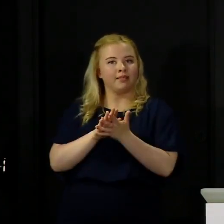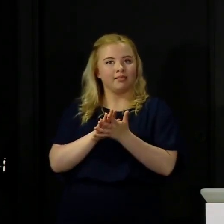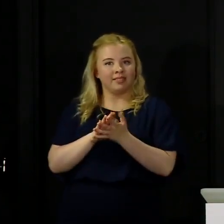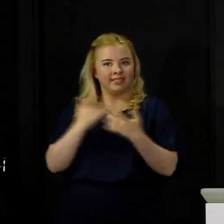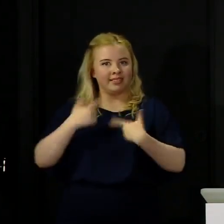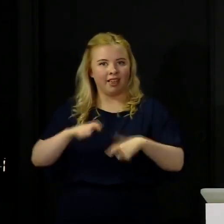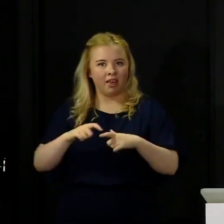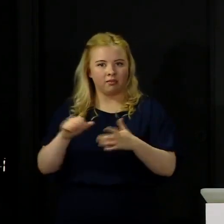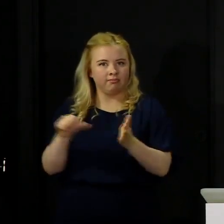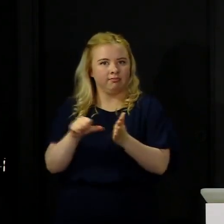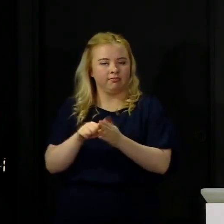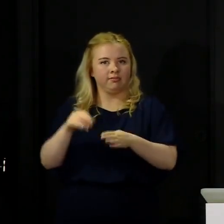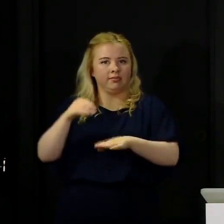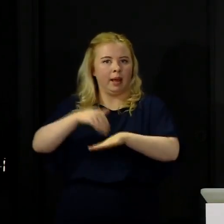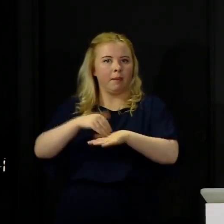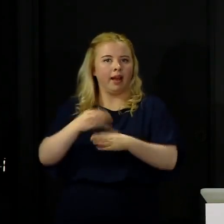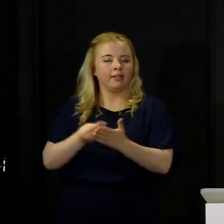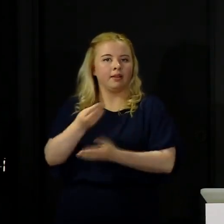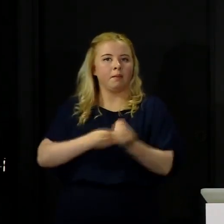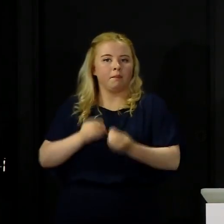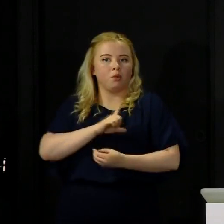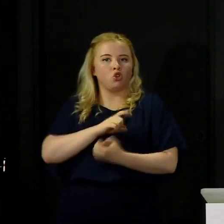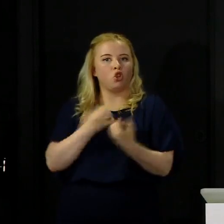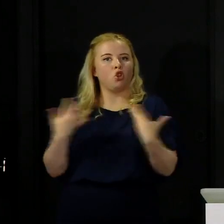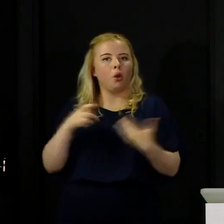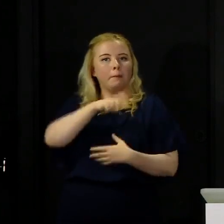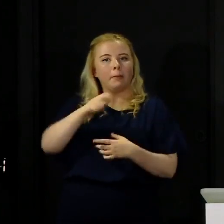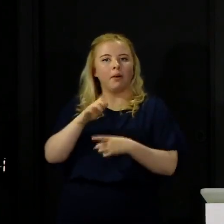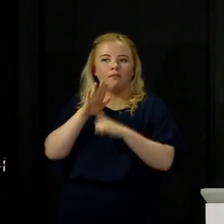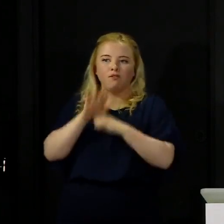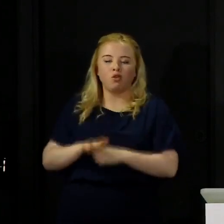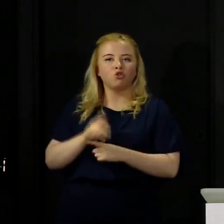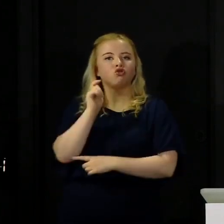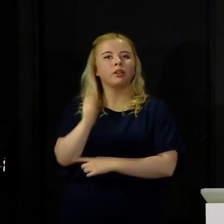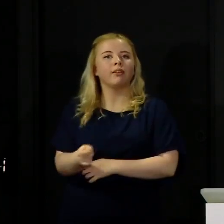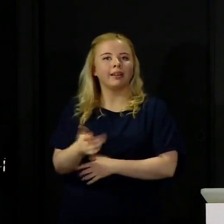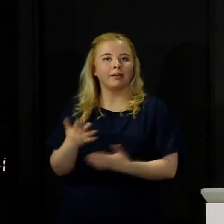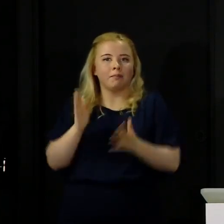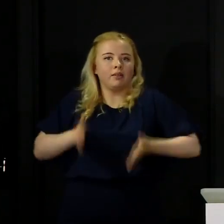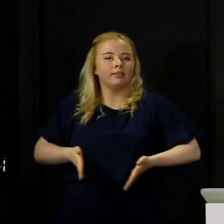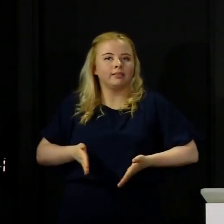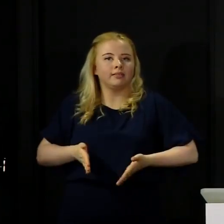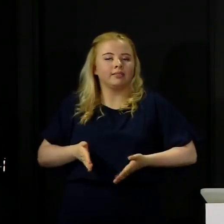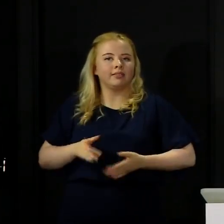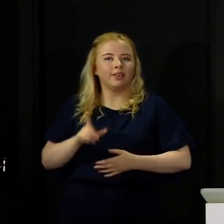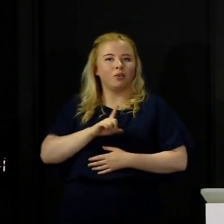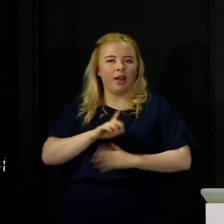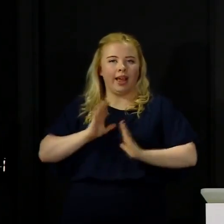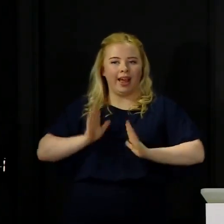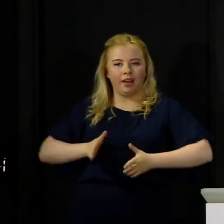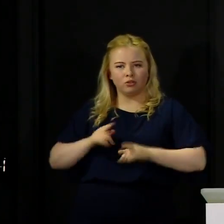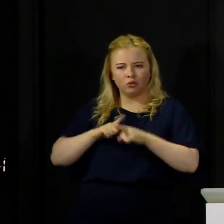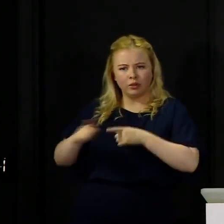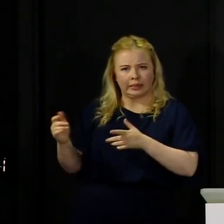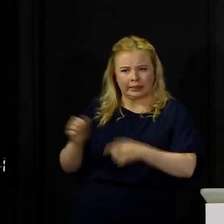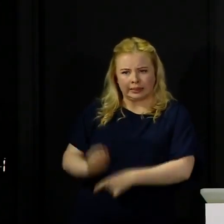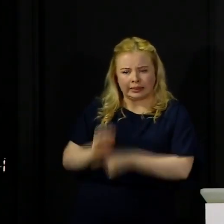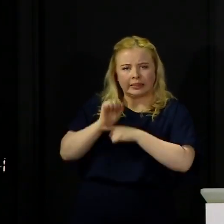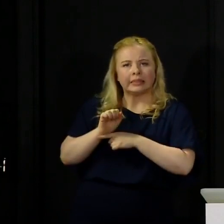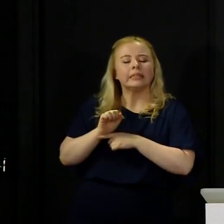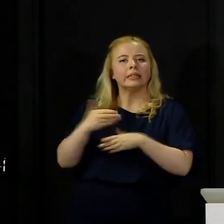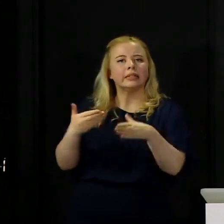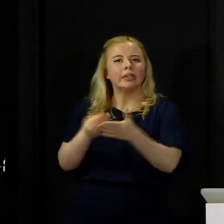then avoidably made redundant. So this is about trying to protect jobs and protect the productive capacity of our economy.